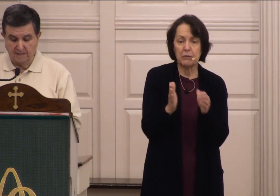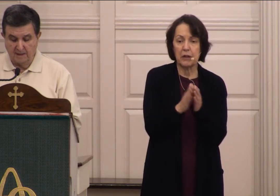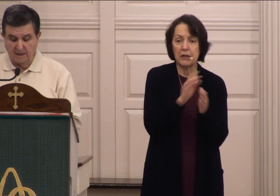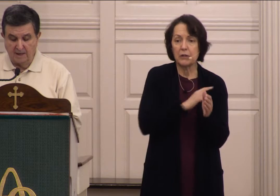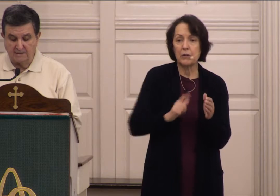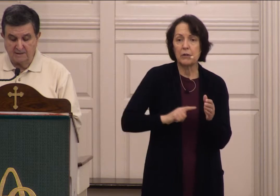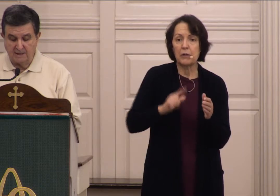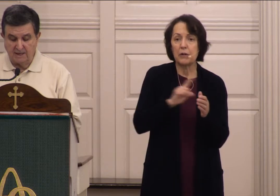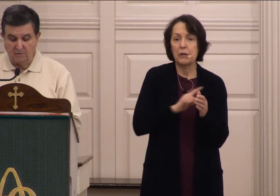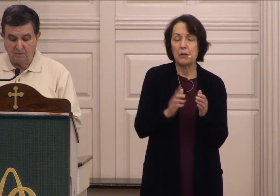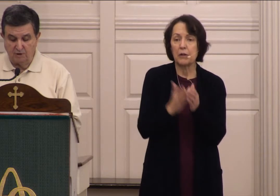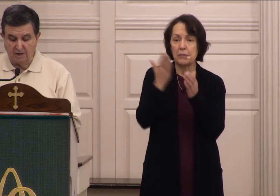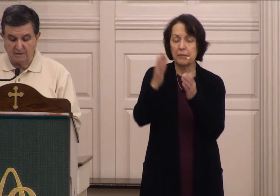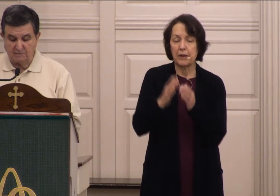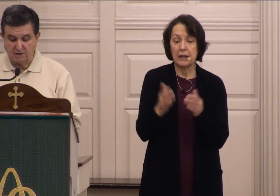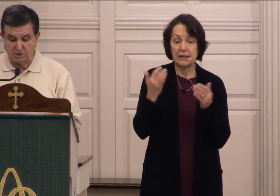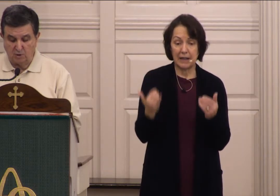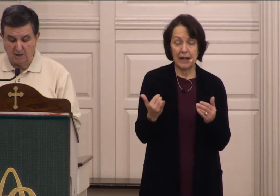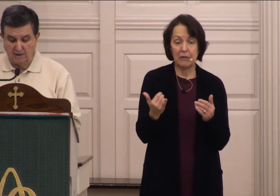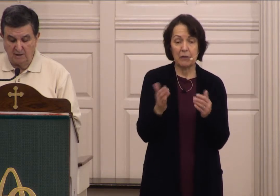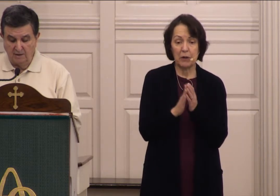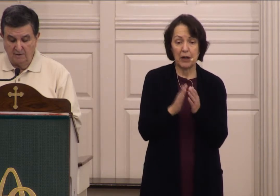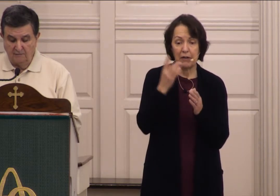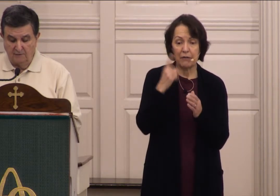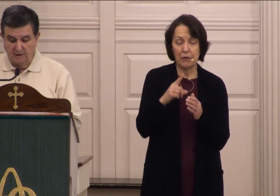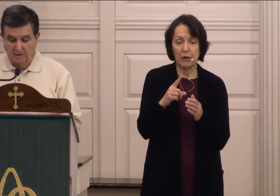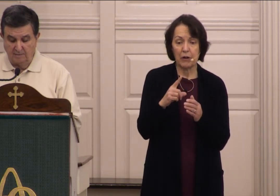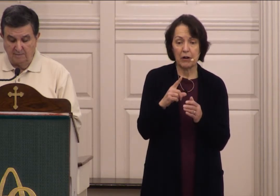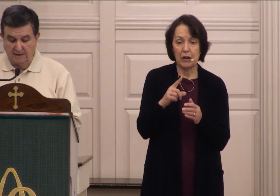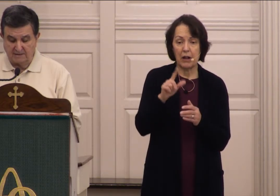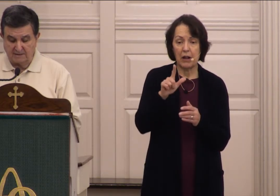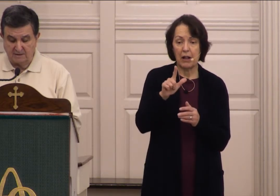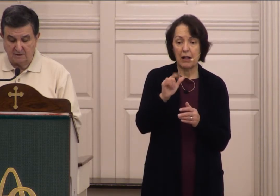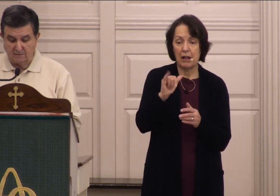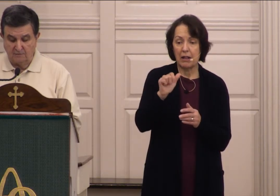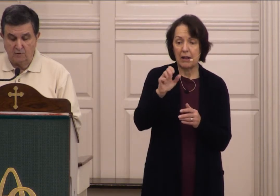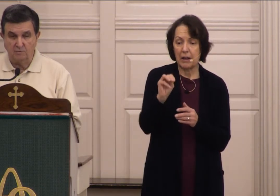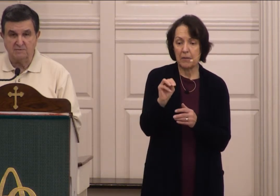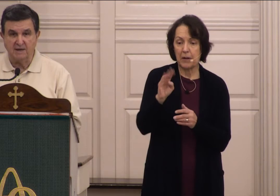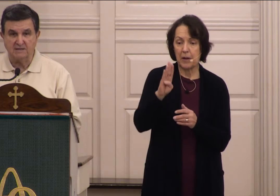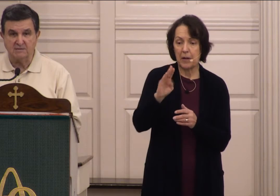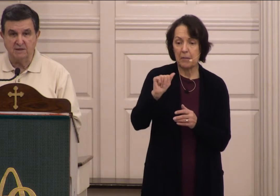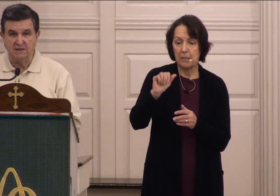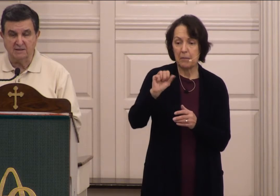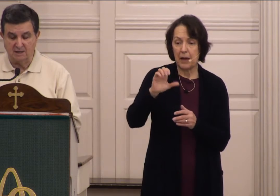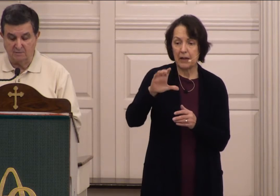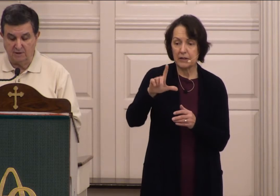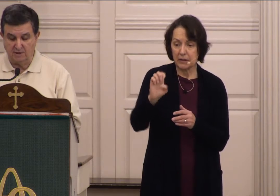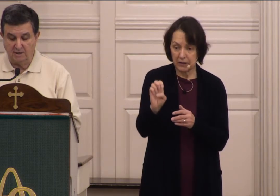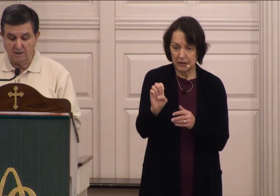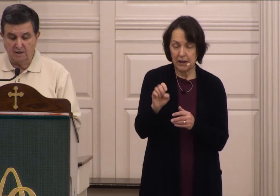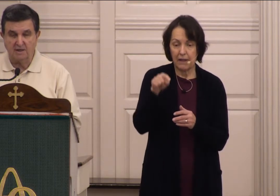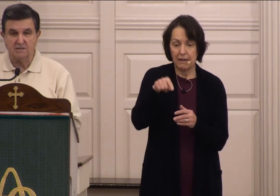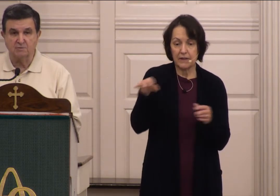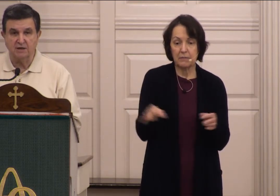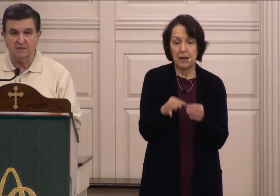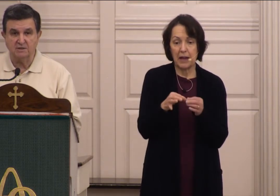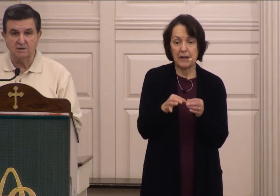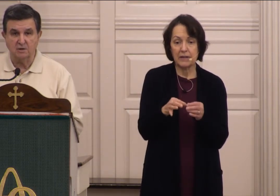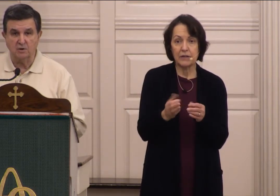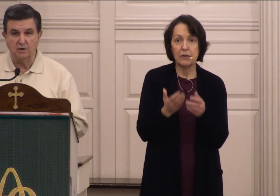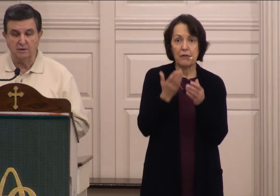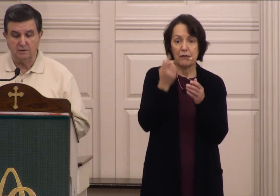And today we pray in a special way for Liam Baskell, for whom this Mass is being celebrated, let us pray to the